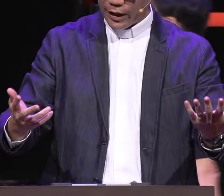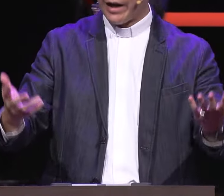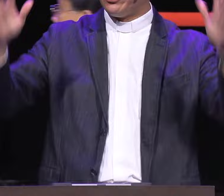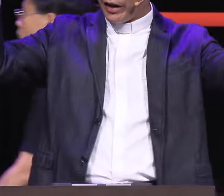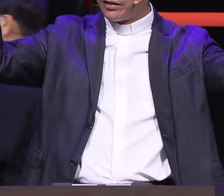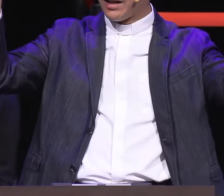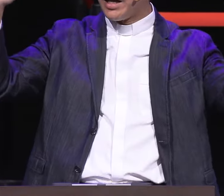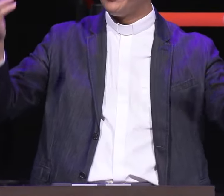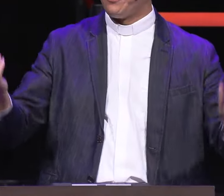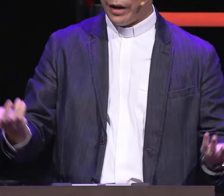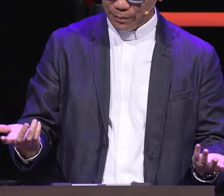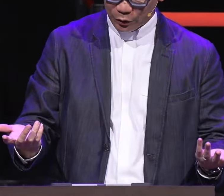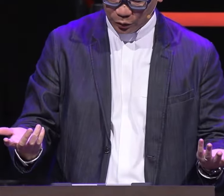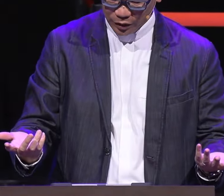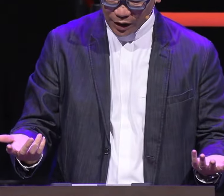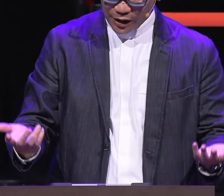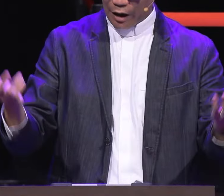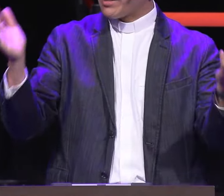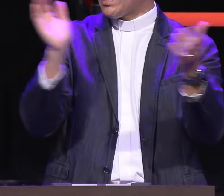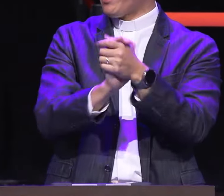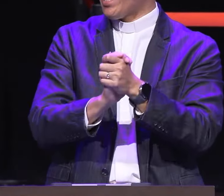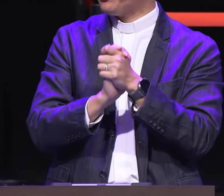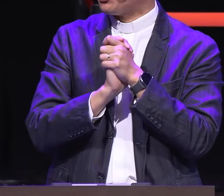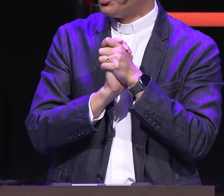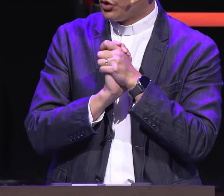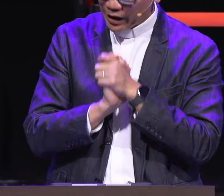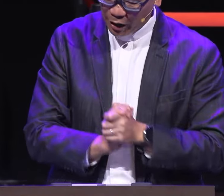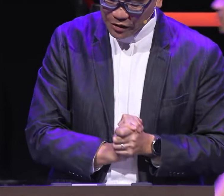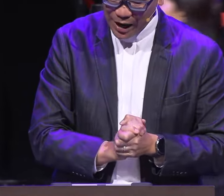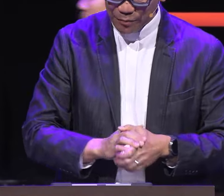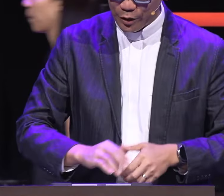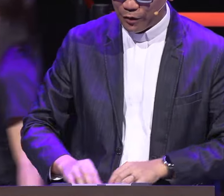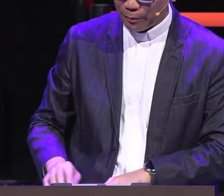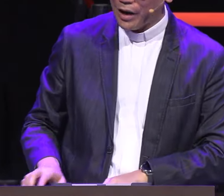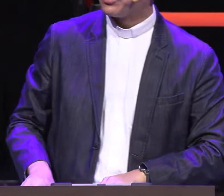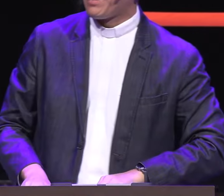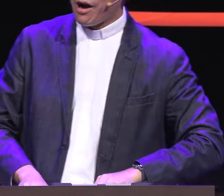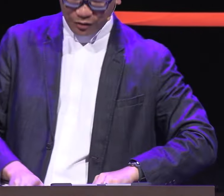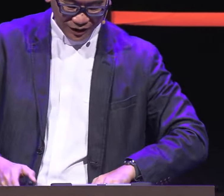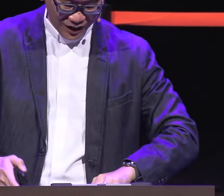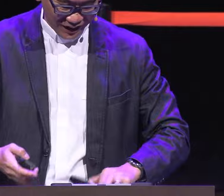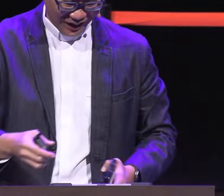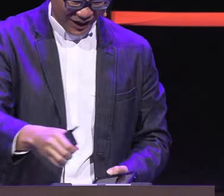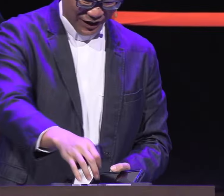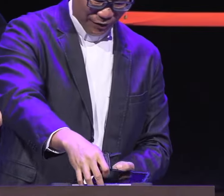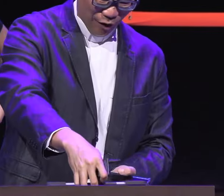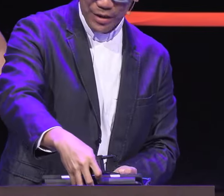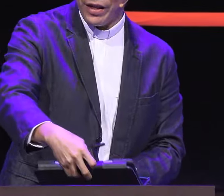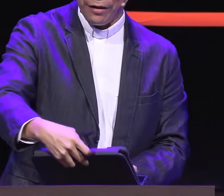and you can sign if you're able to. Can you clap our hands to encourage them if you have bright smiles for MinDeaf?